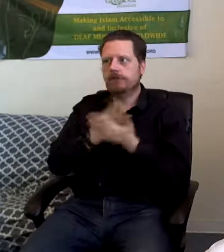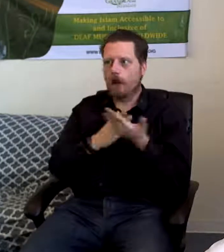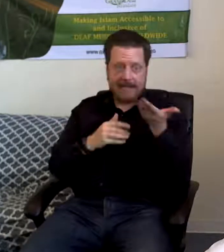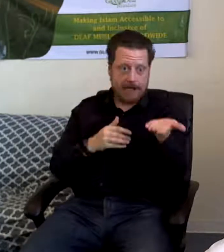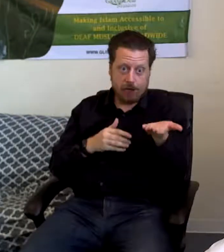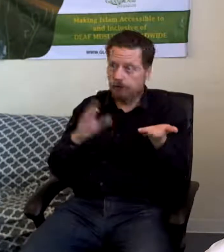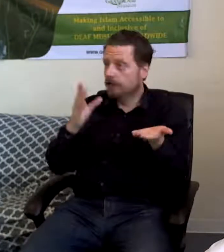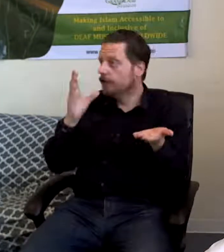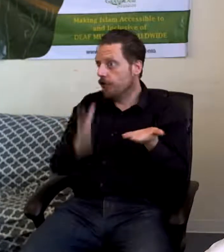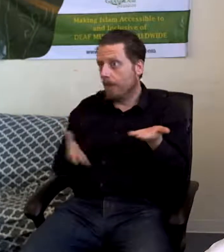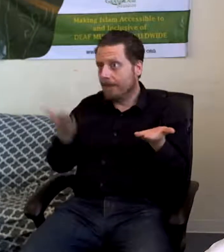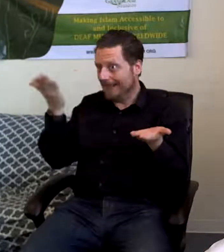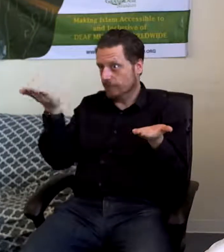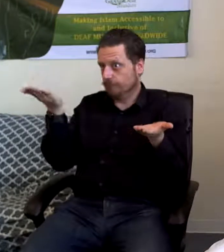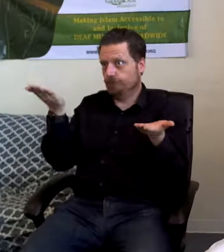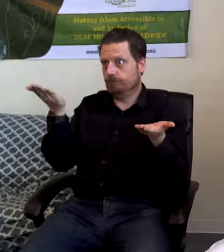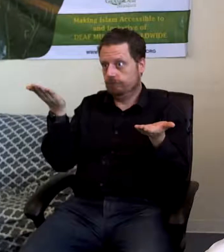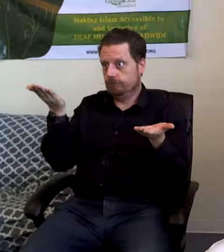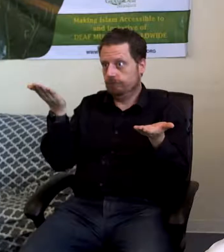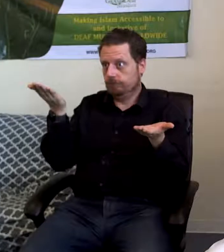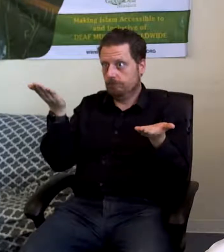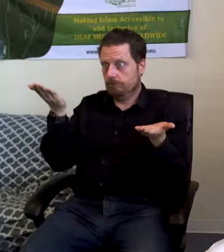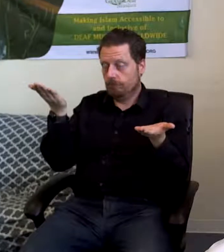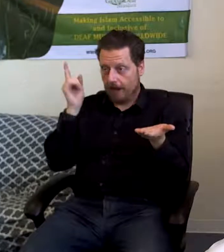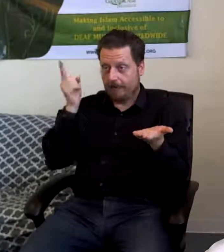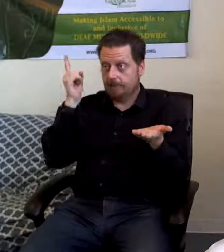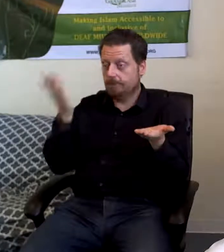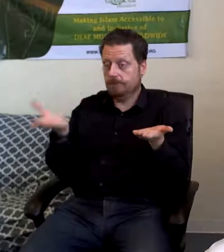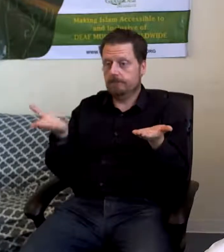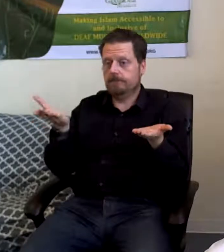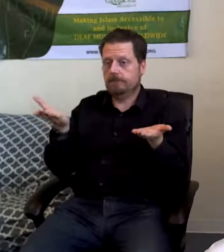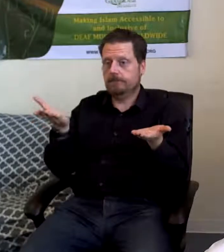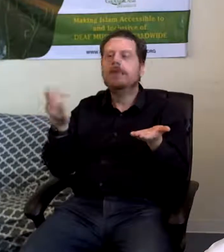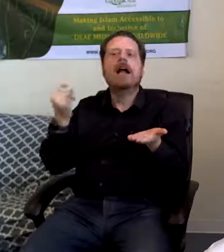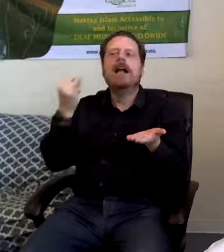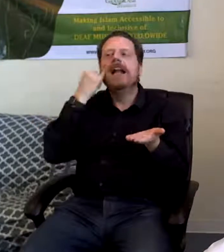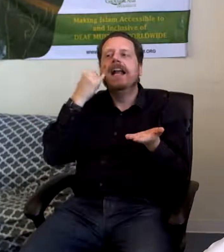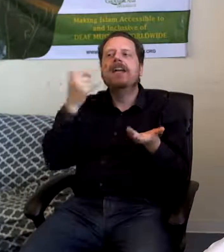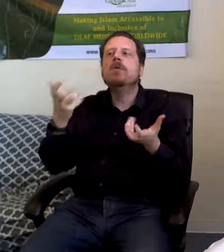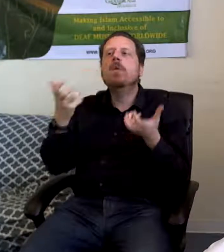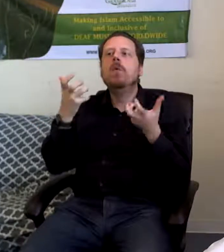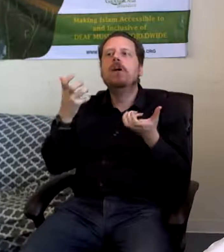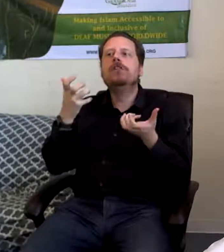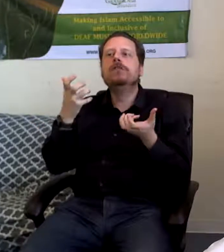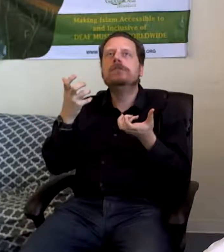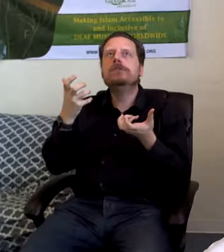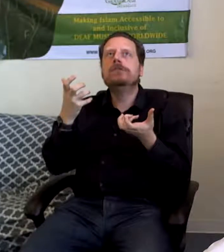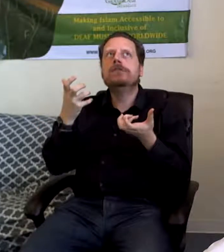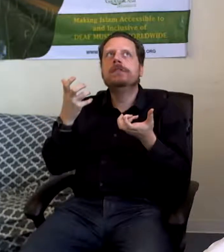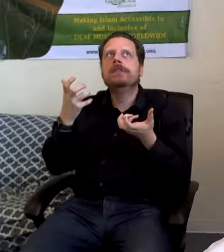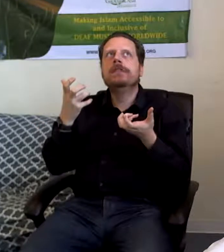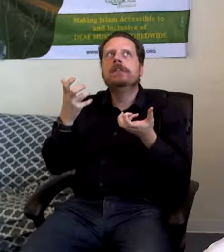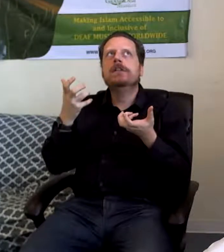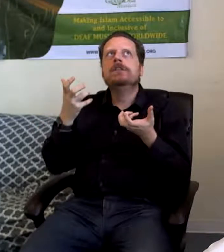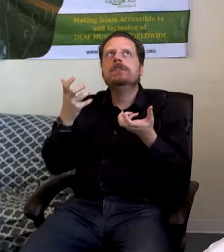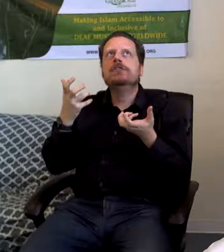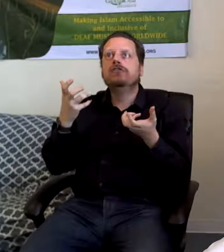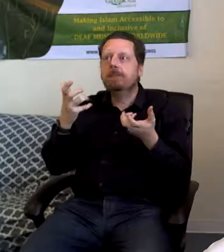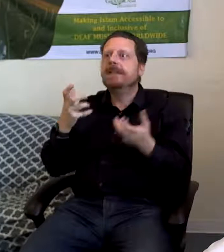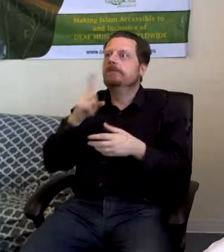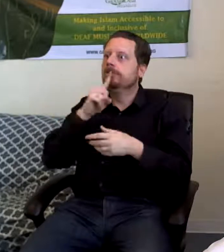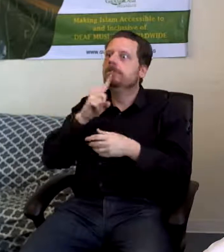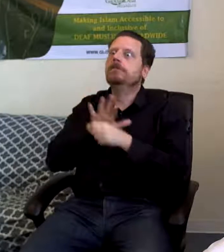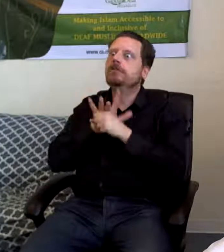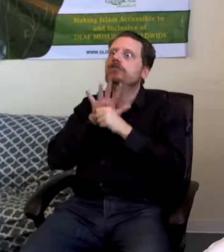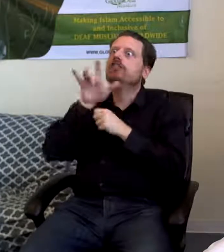hand, some will be in the other hand, right? But if you want to be multiply